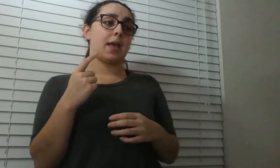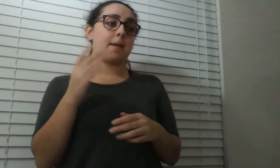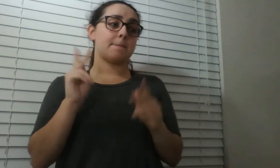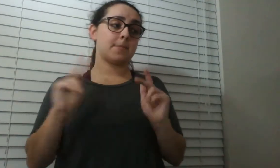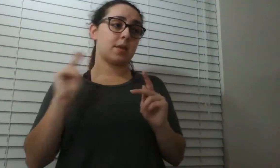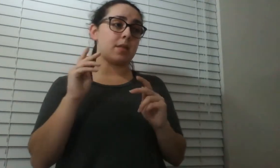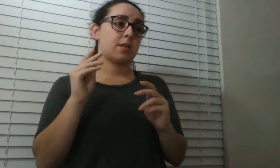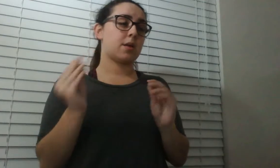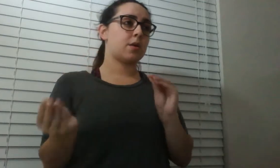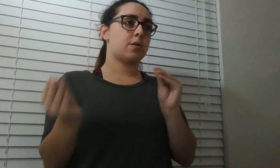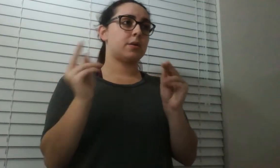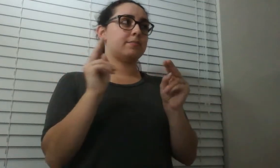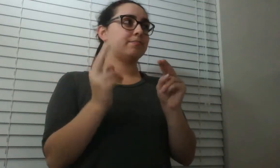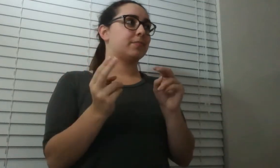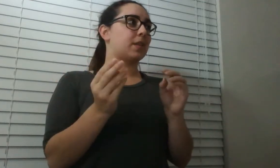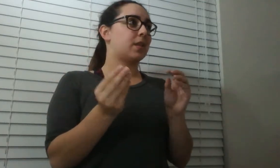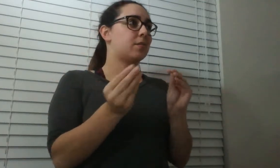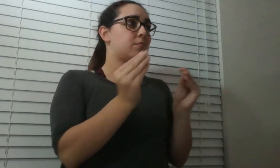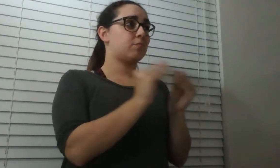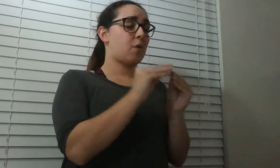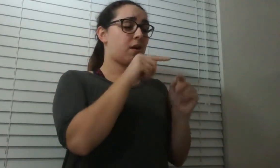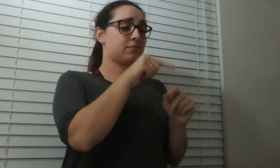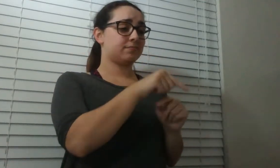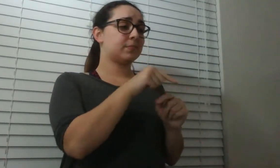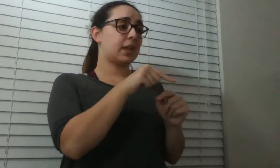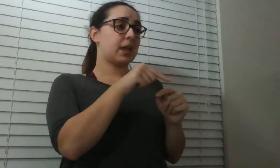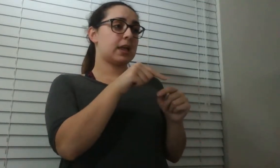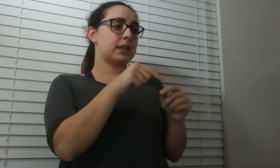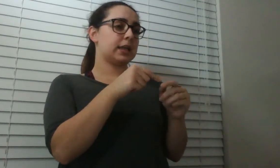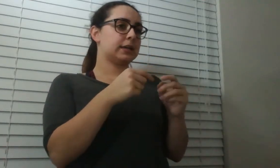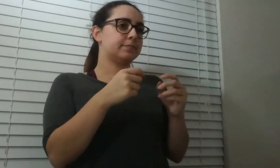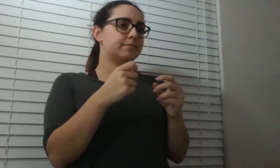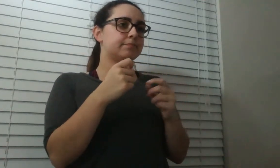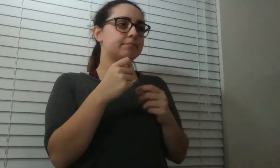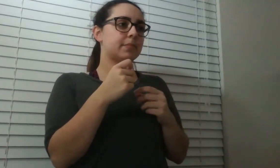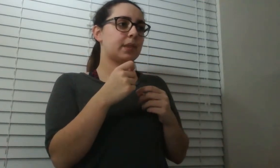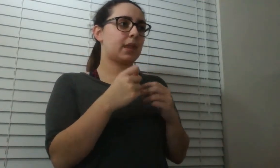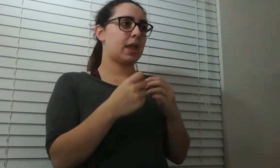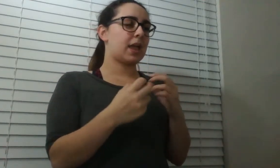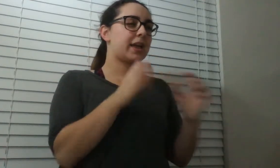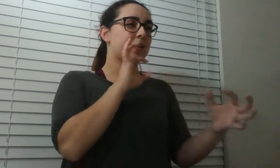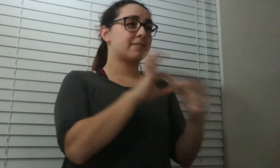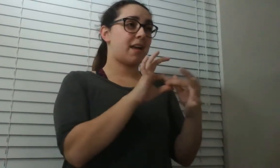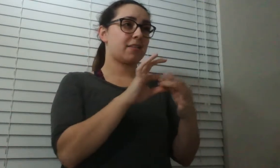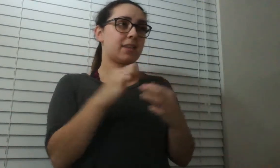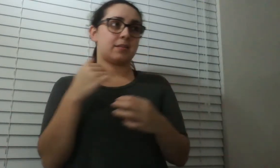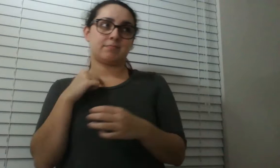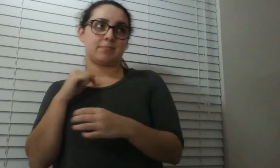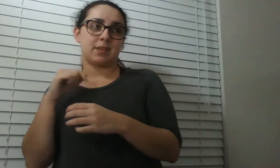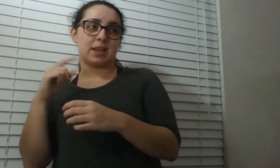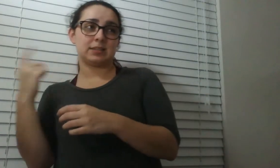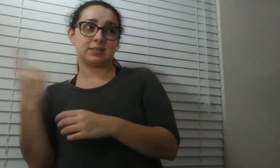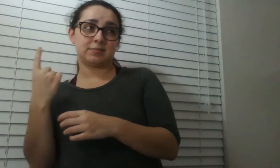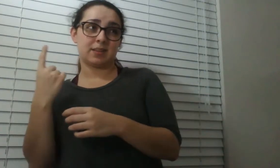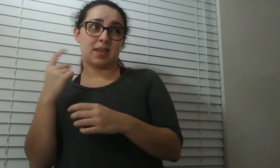than others are. And she says, interestingly, that for those weirdos like you, Robert, who get super romantic about their